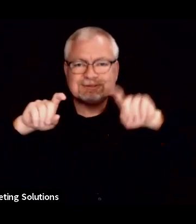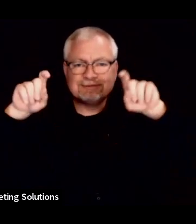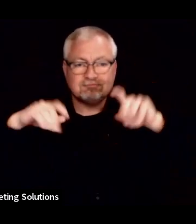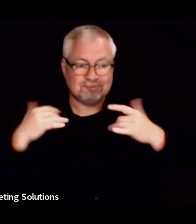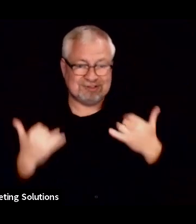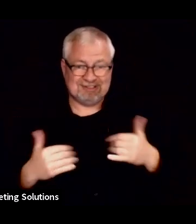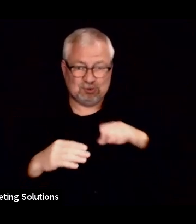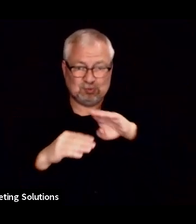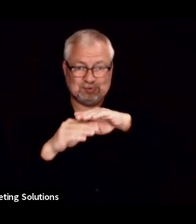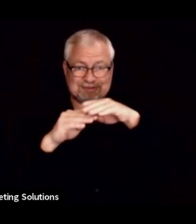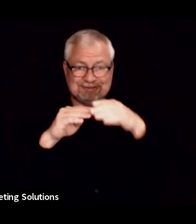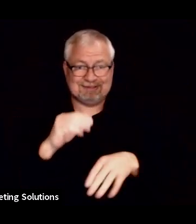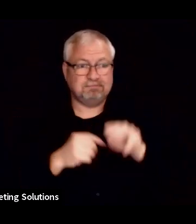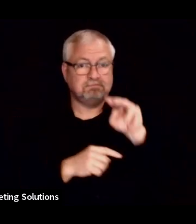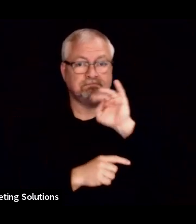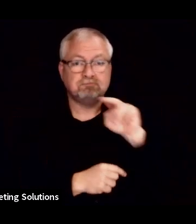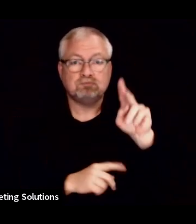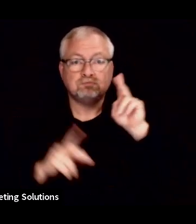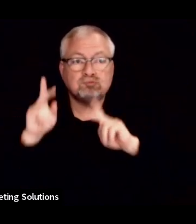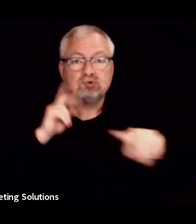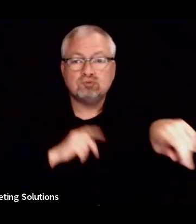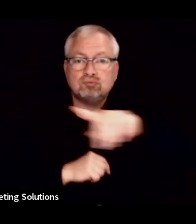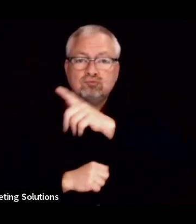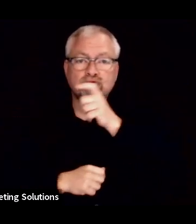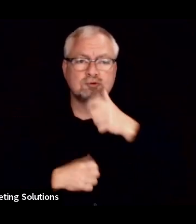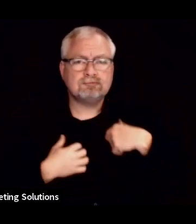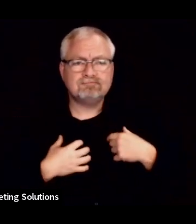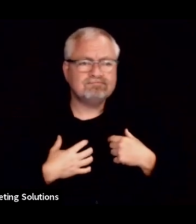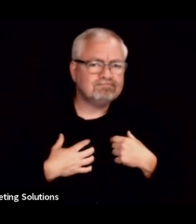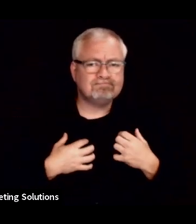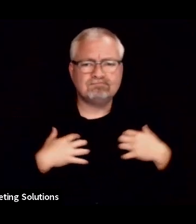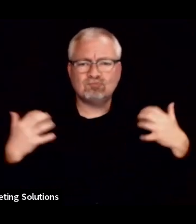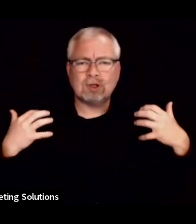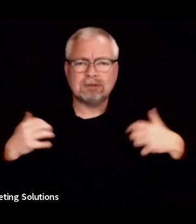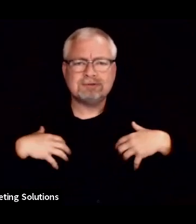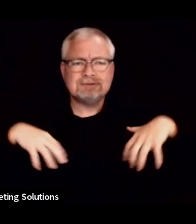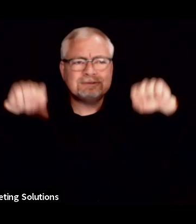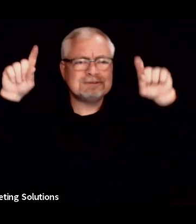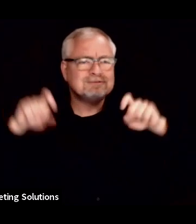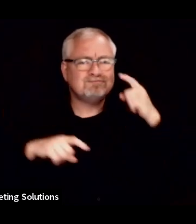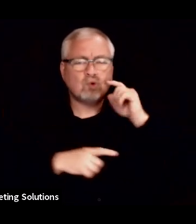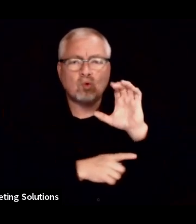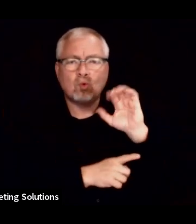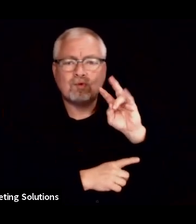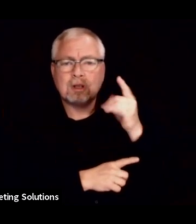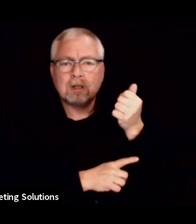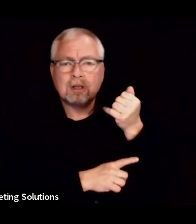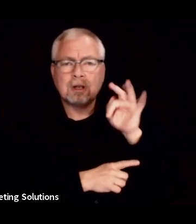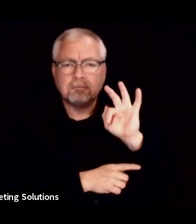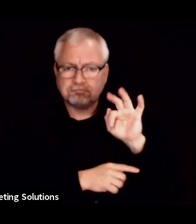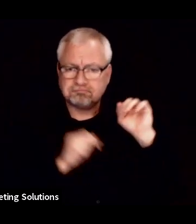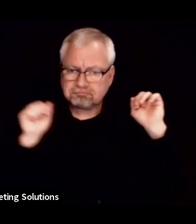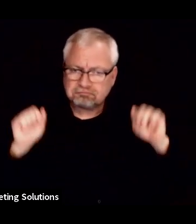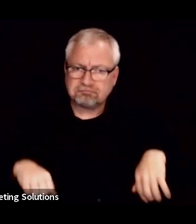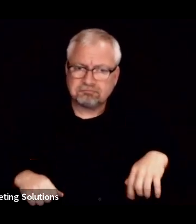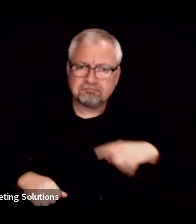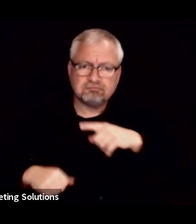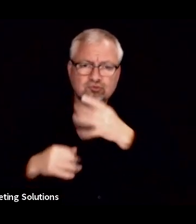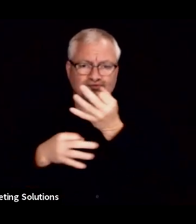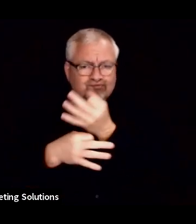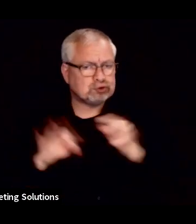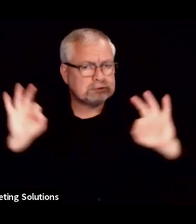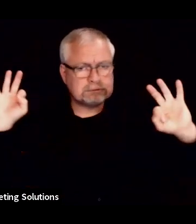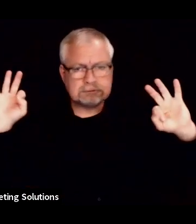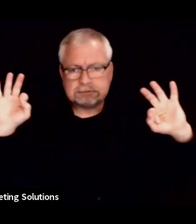Minnesotans who want or need to be tested for COVID-19 will be able to access free testing with no barriers at